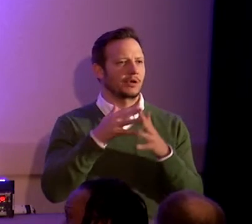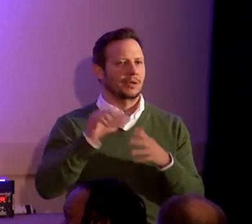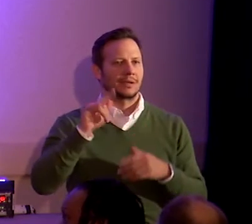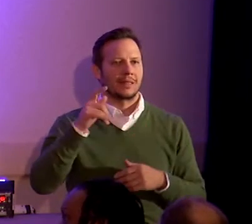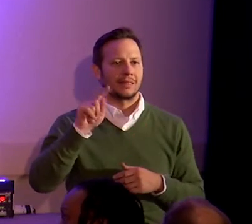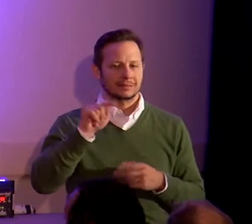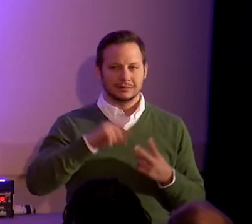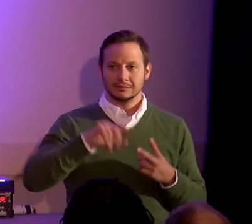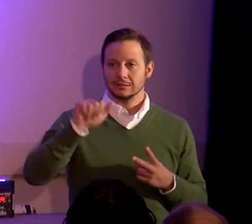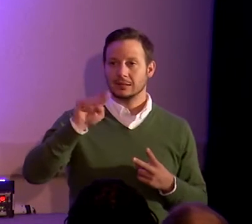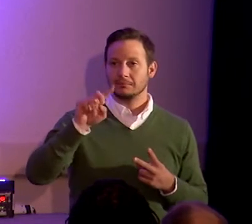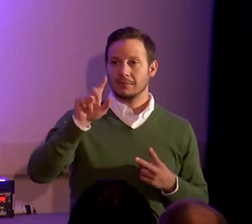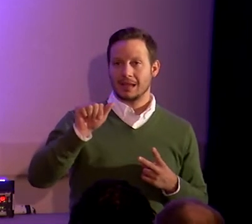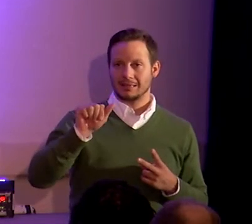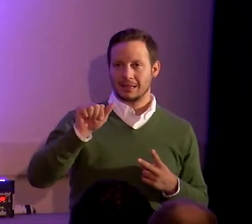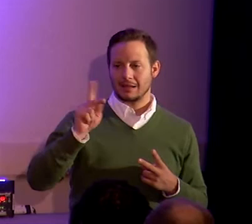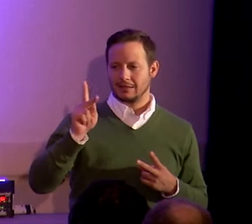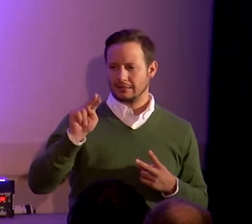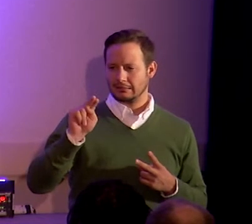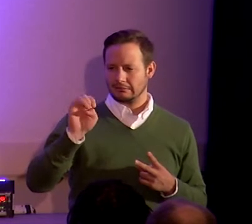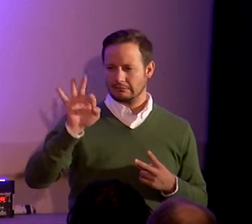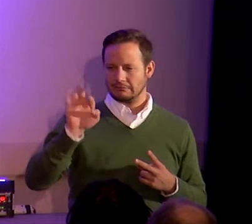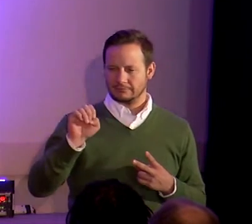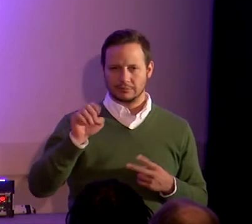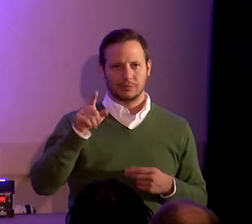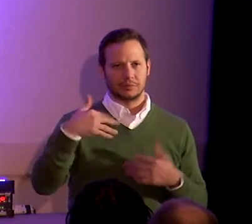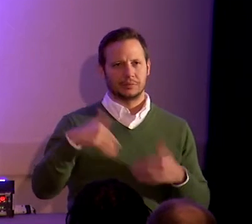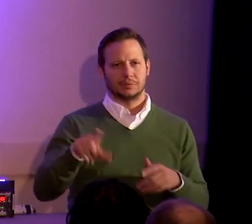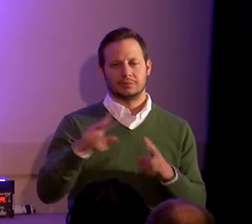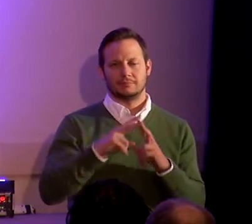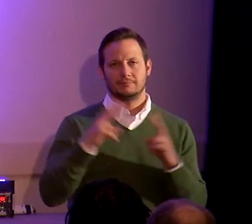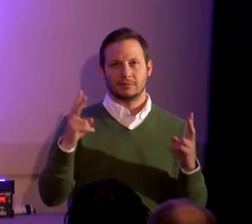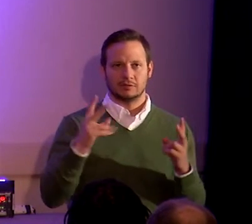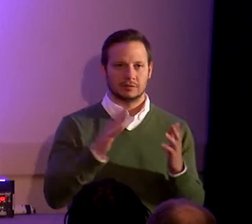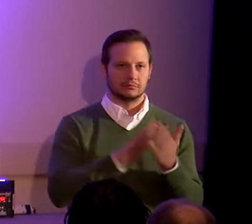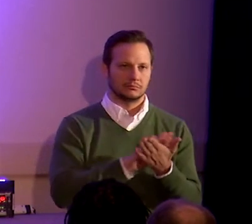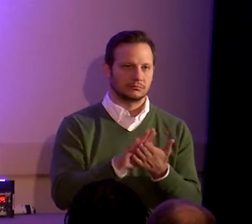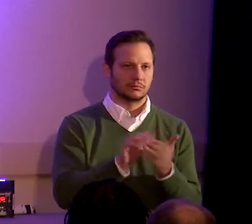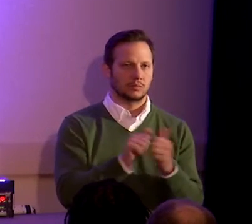with American Atheists, who's been very generous with her advice and her expertise